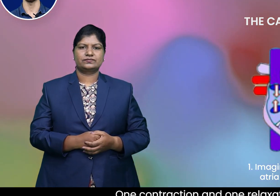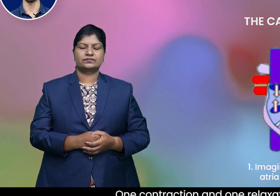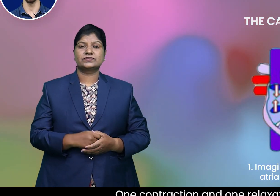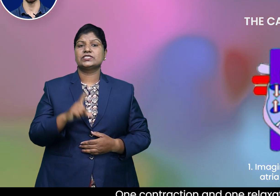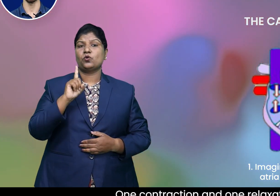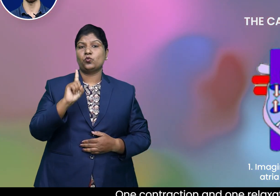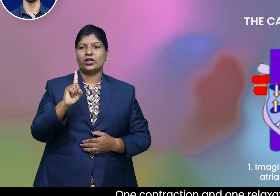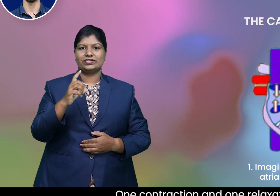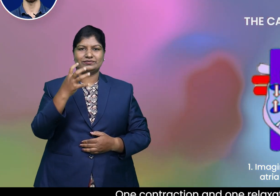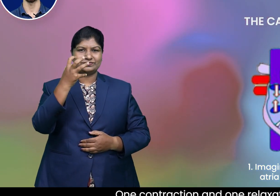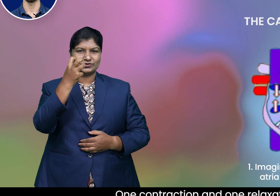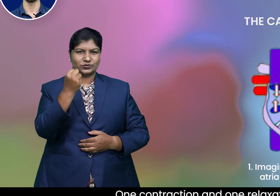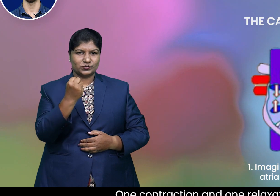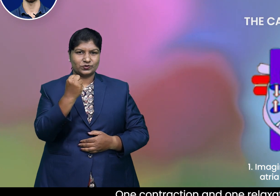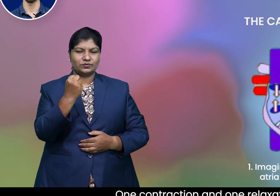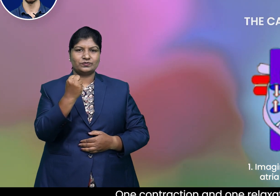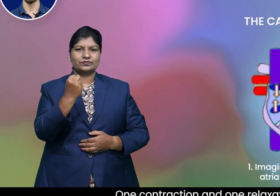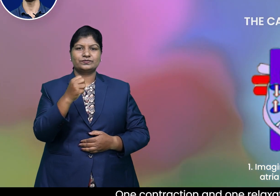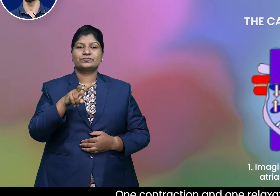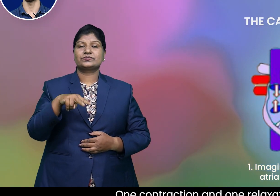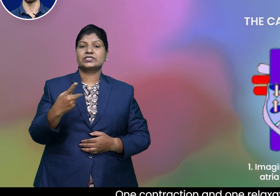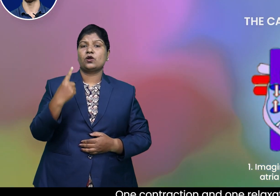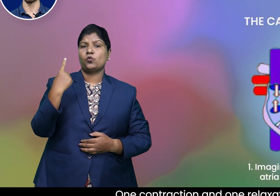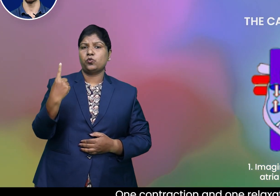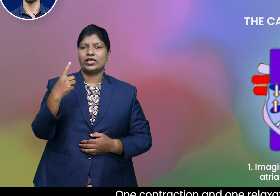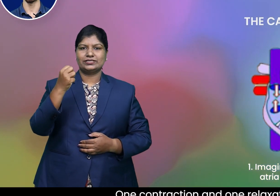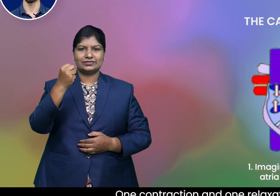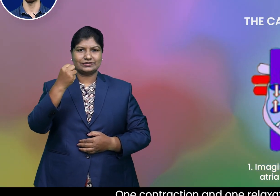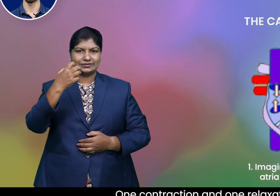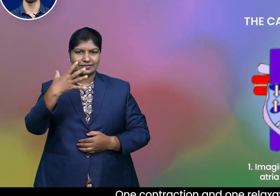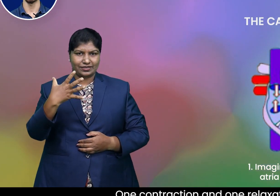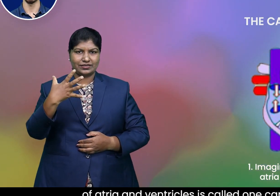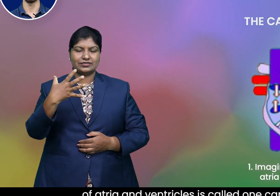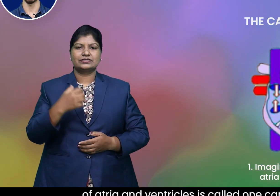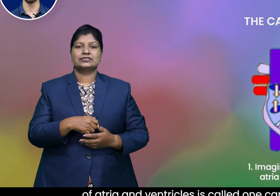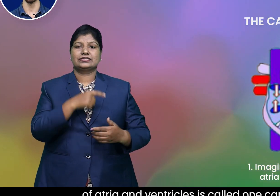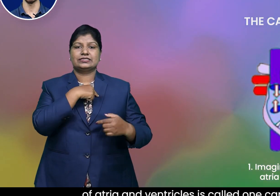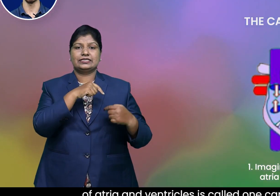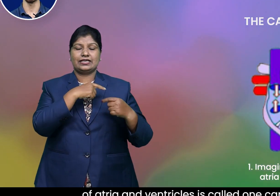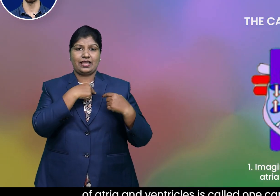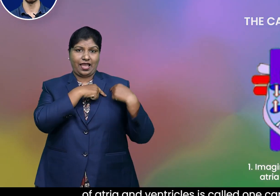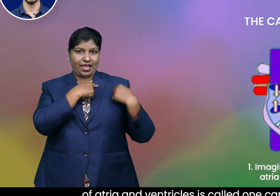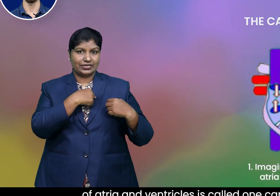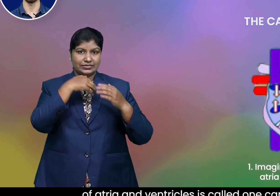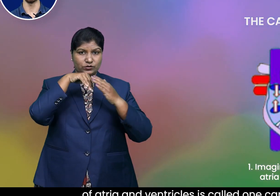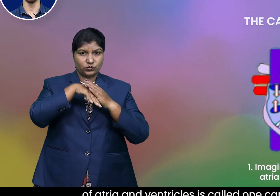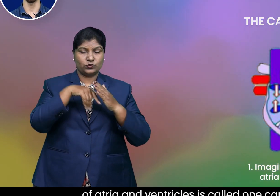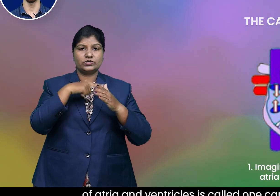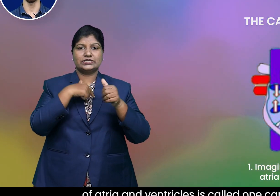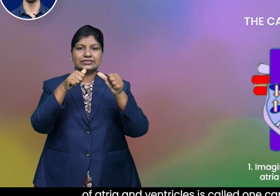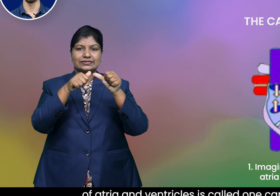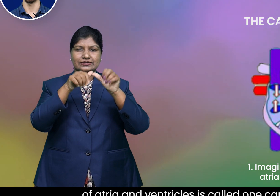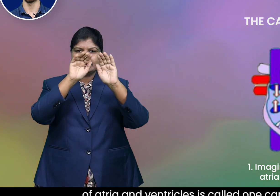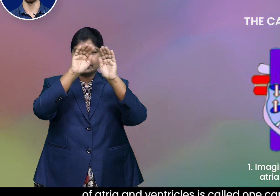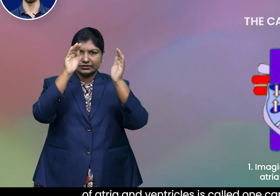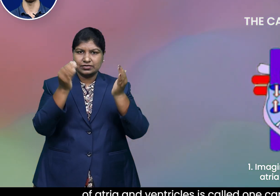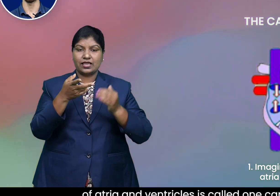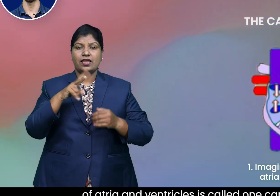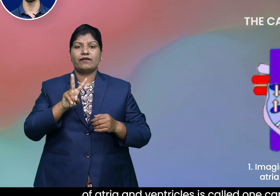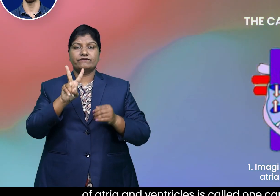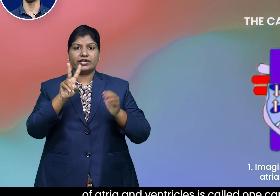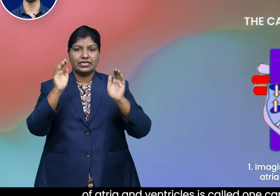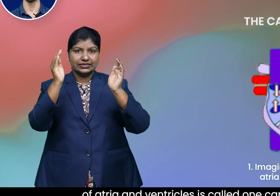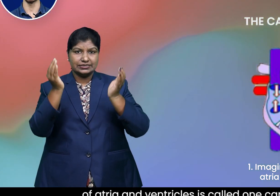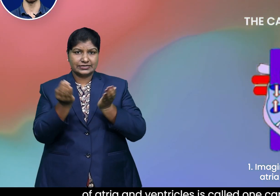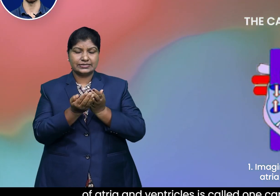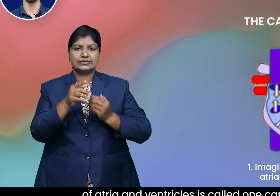One contraction and one relaxation of atria and ventricles is called